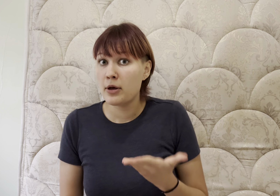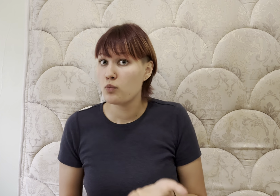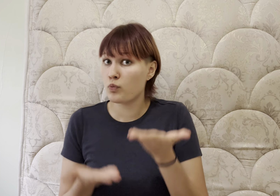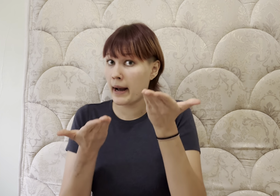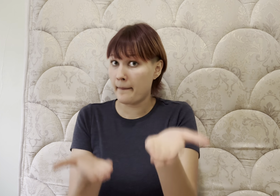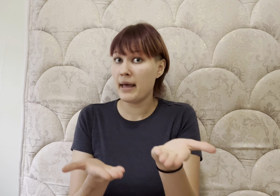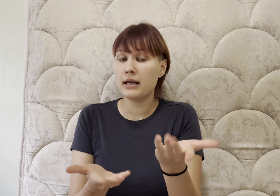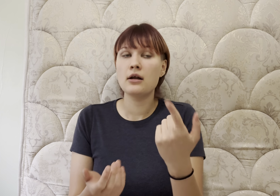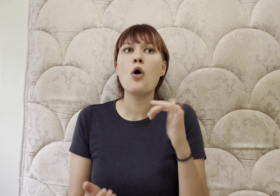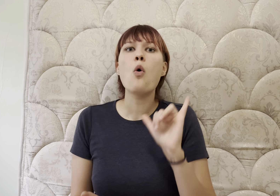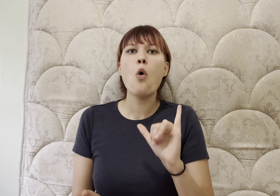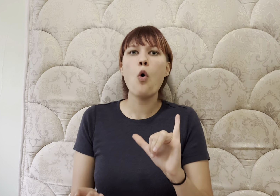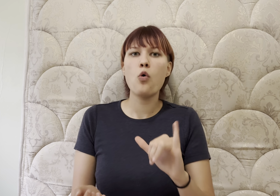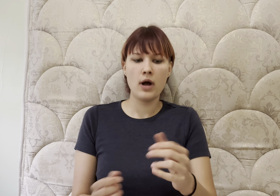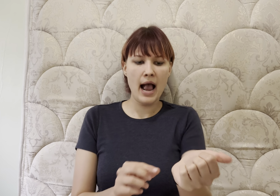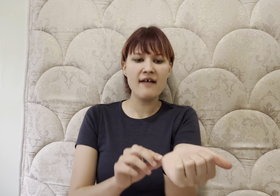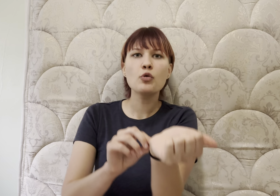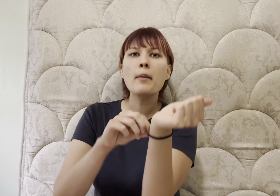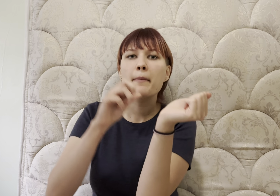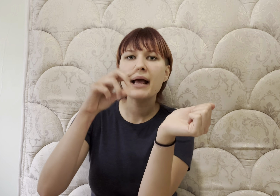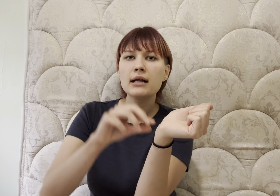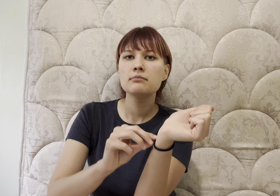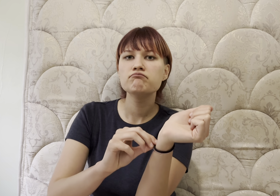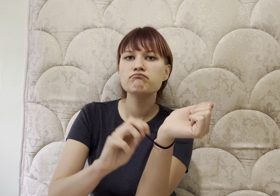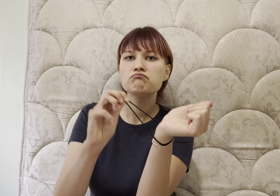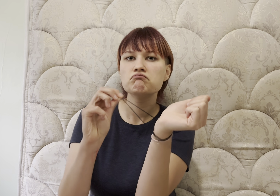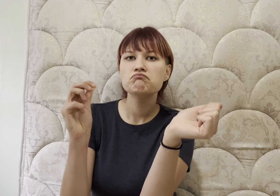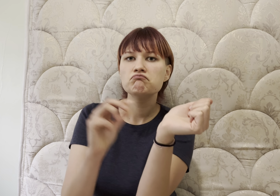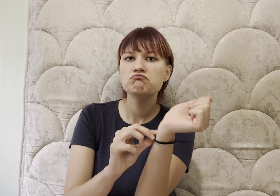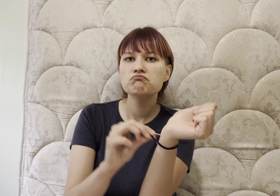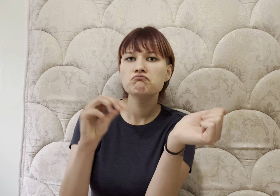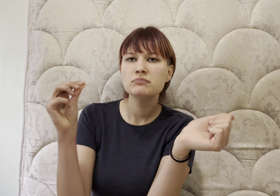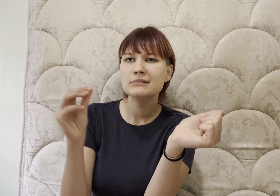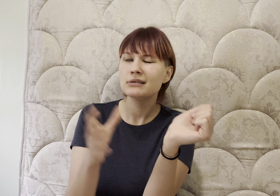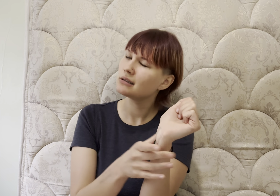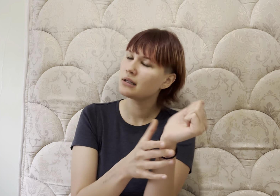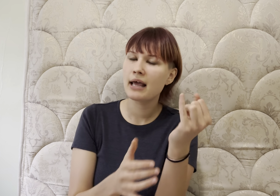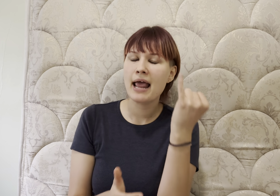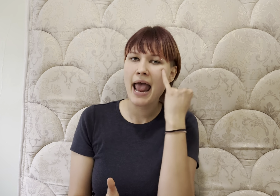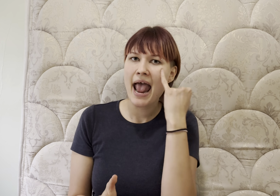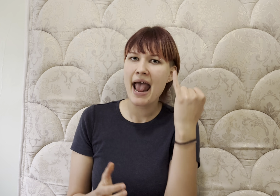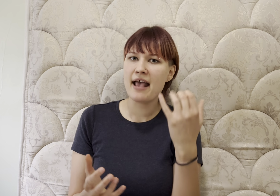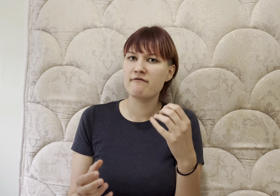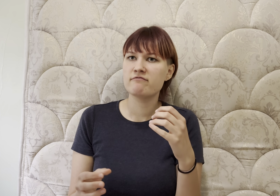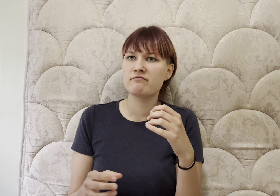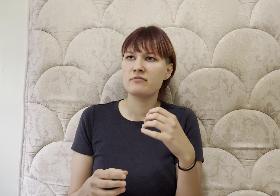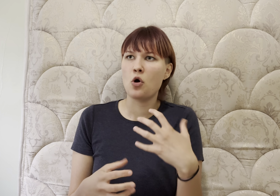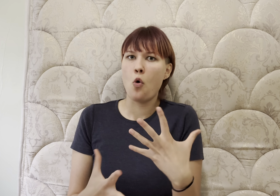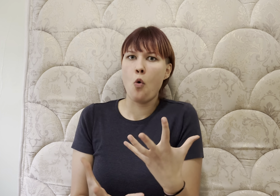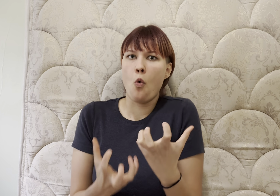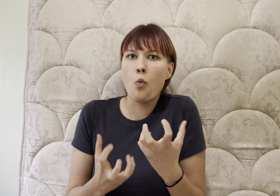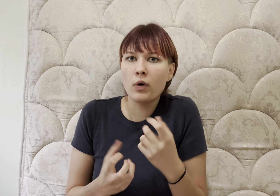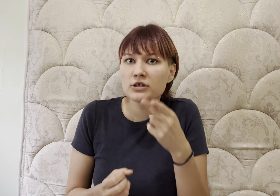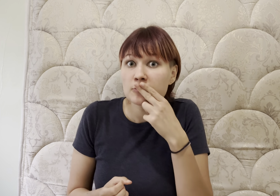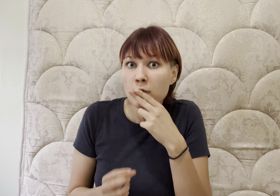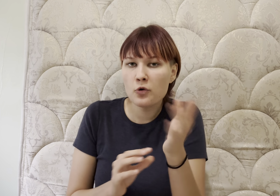aversion therapy that's used to try to treat alcoholics. Here's what they do. They find a drug